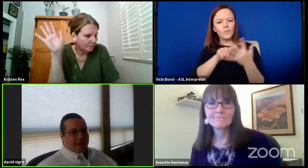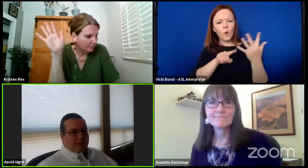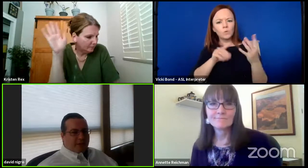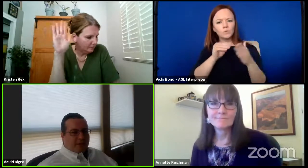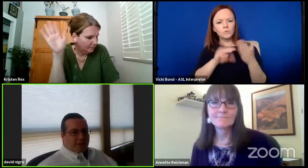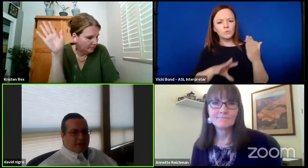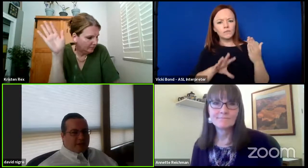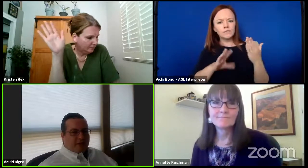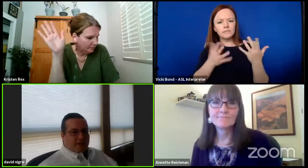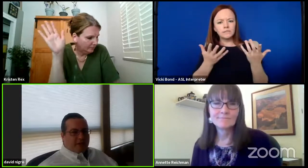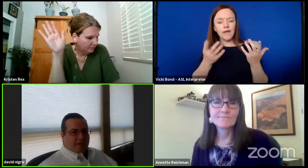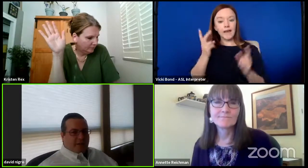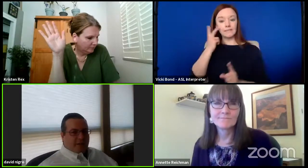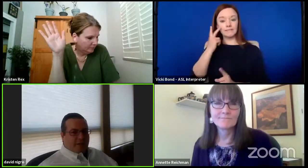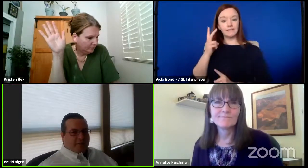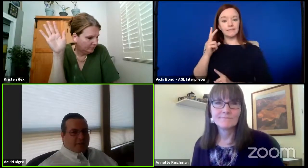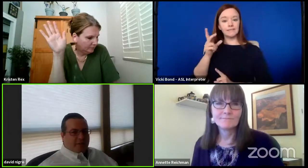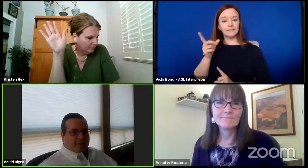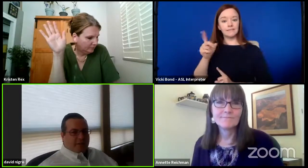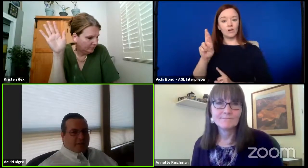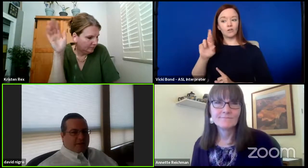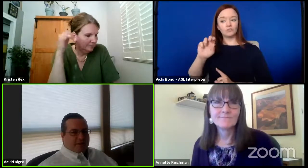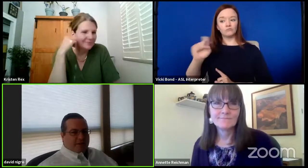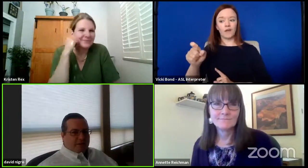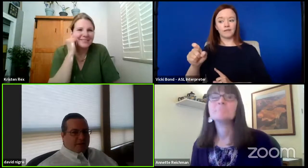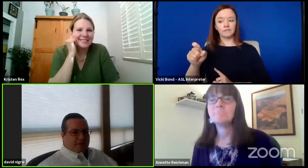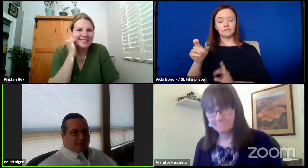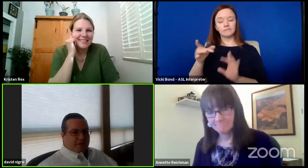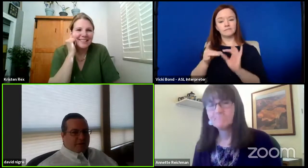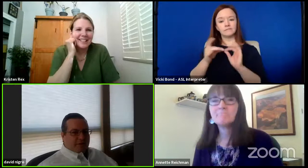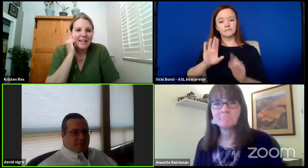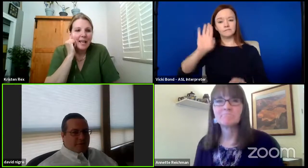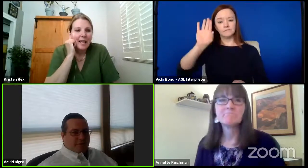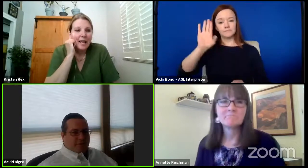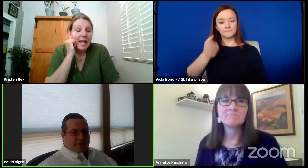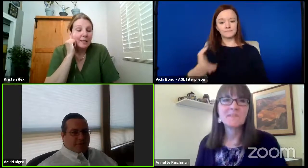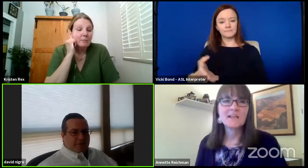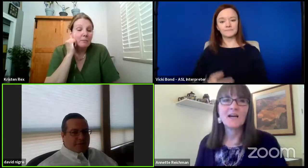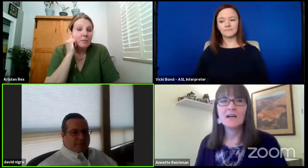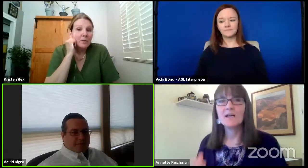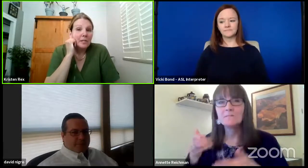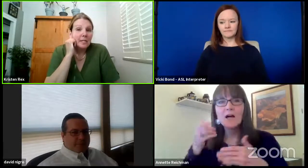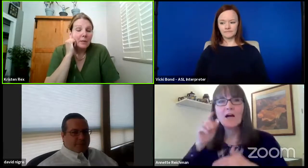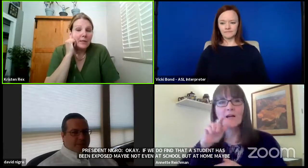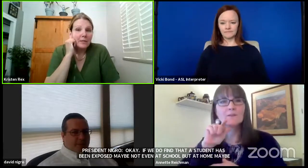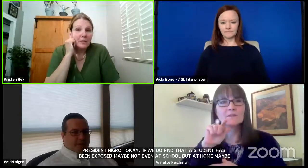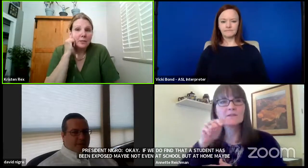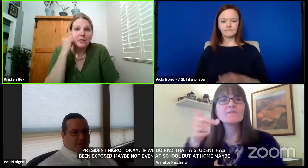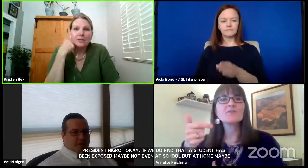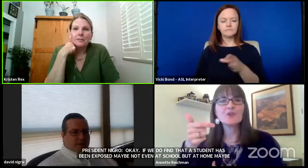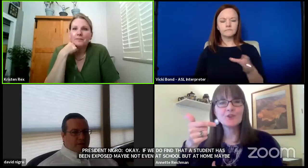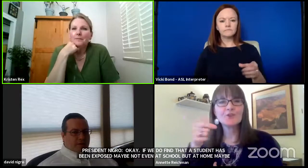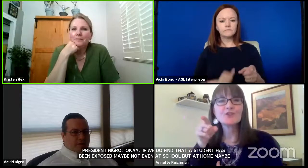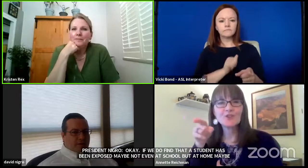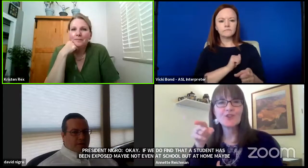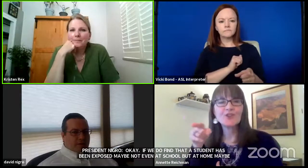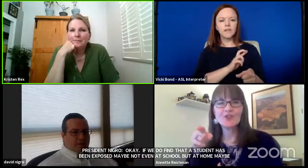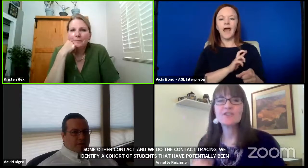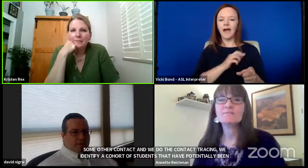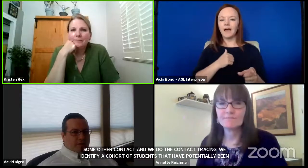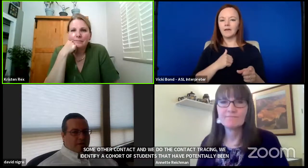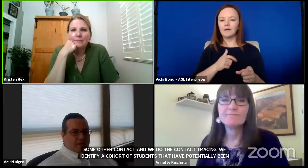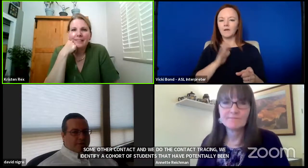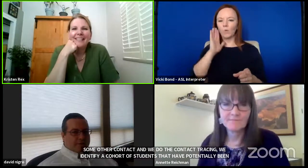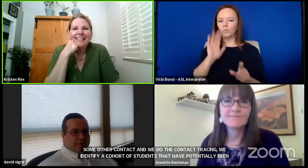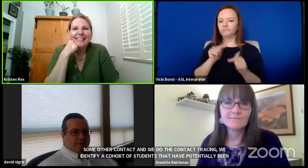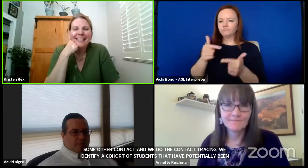we identify that cohort? And I see Dr. Ricks raising her hand as well. Mostly depends I will defer to